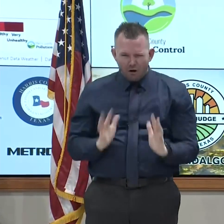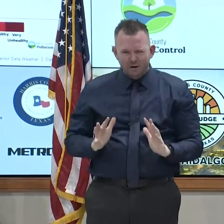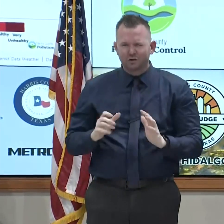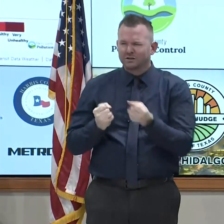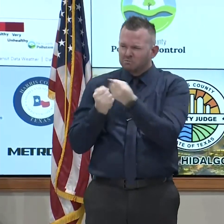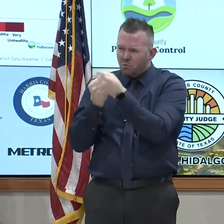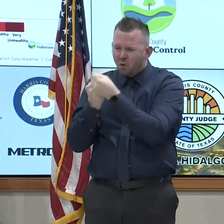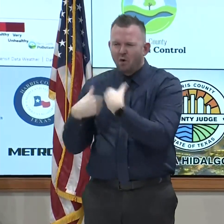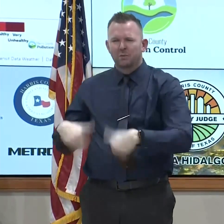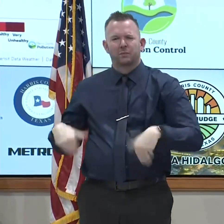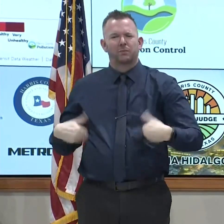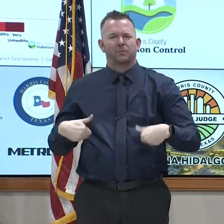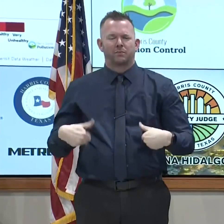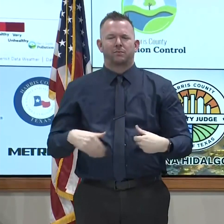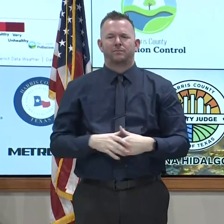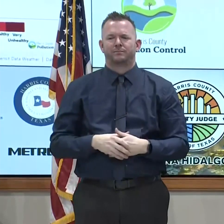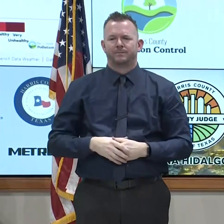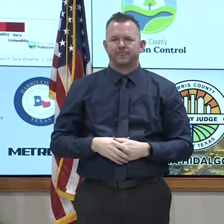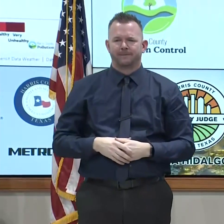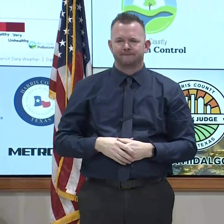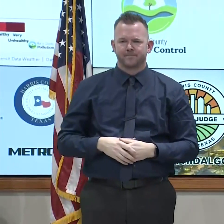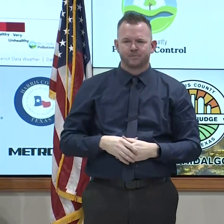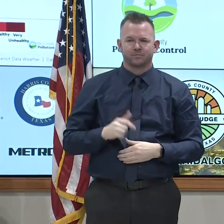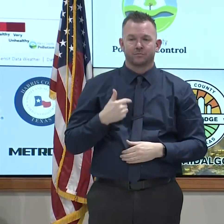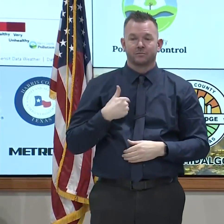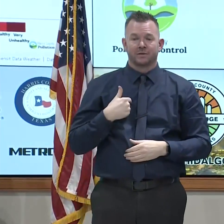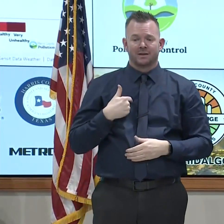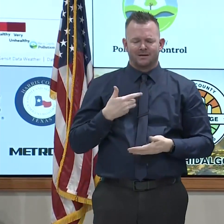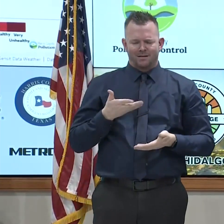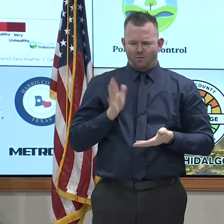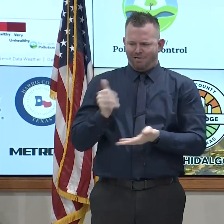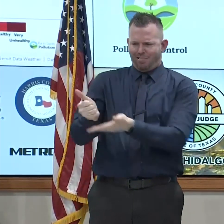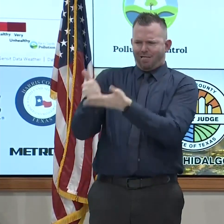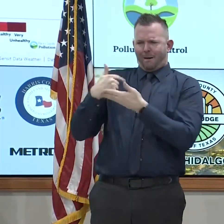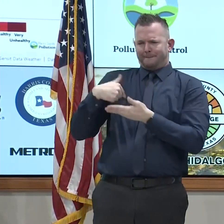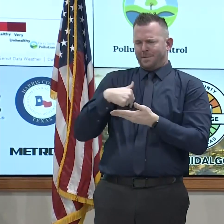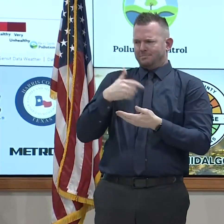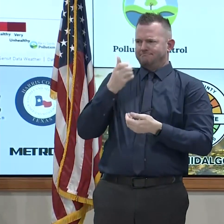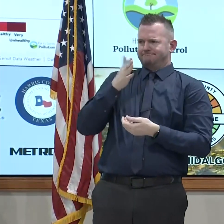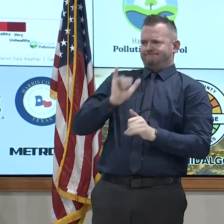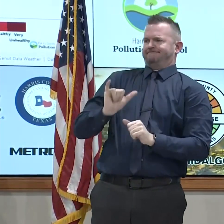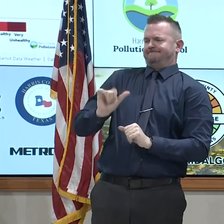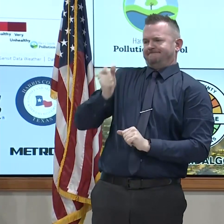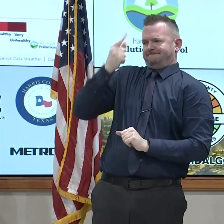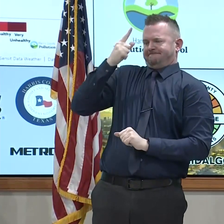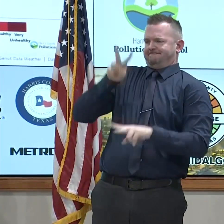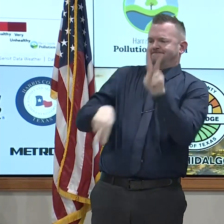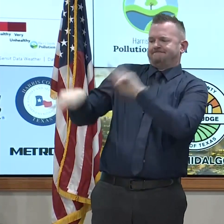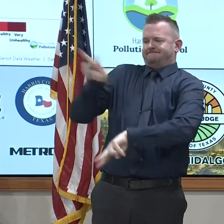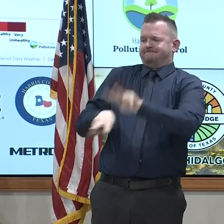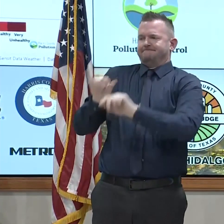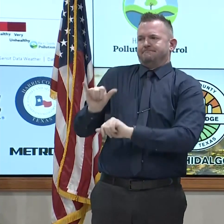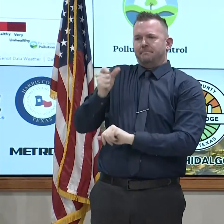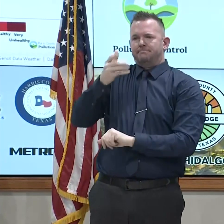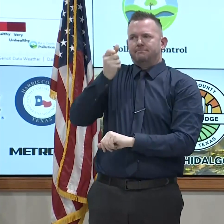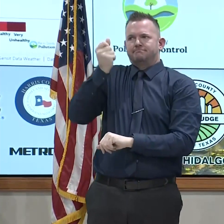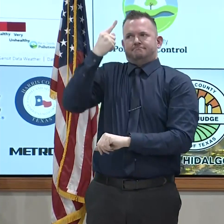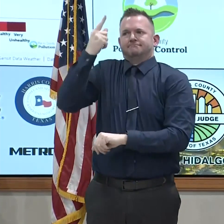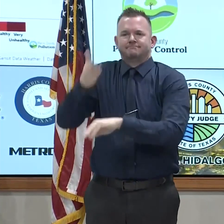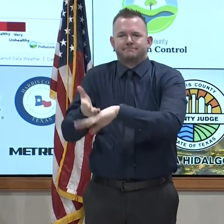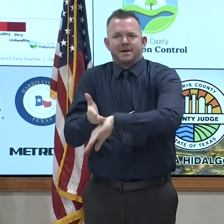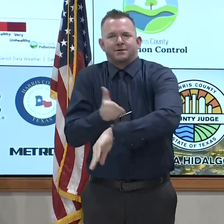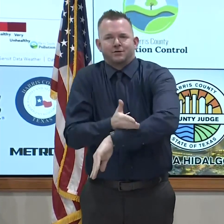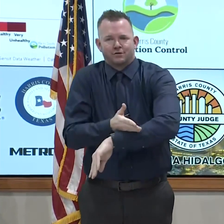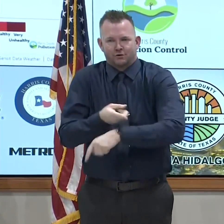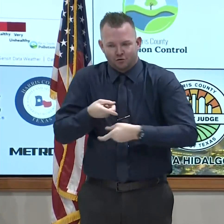have you, to allow us to better understand and communicate data on emissions during, before, and after events. We will also work